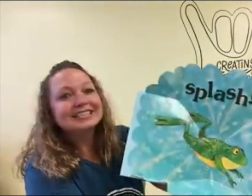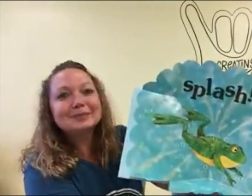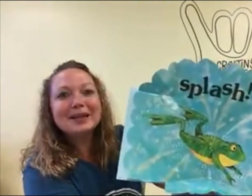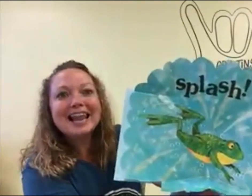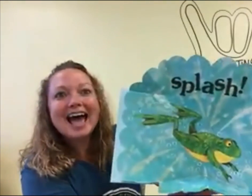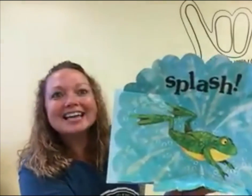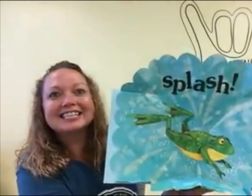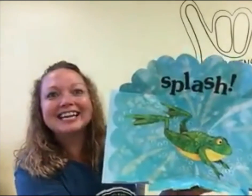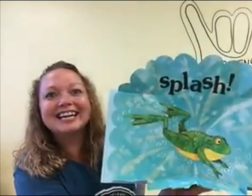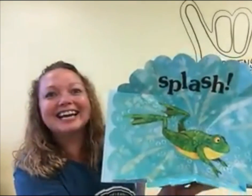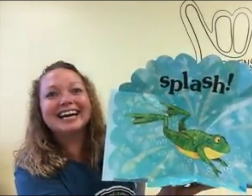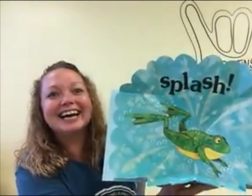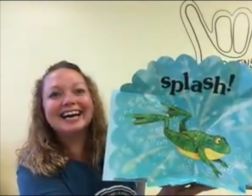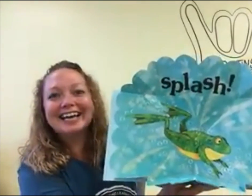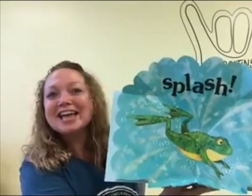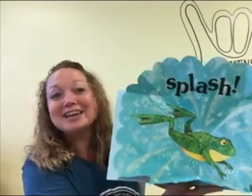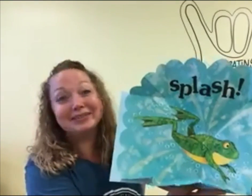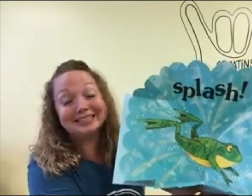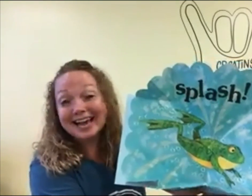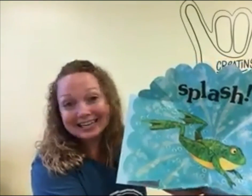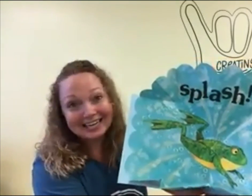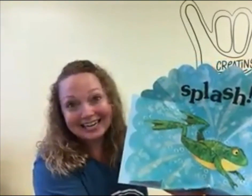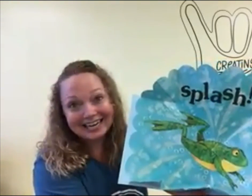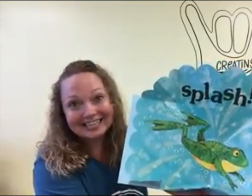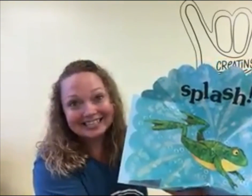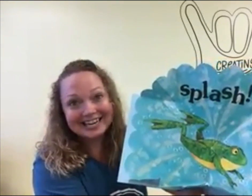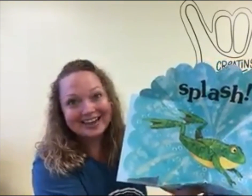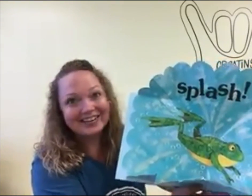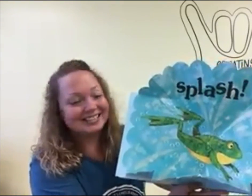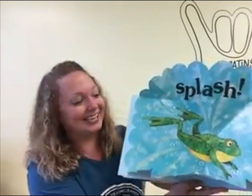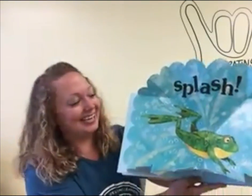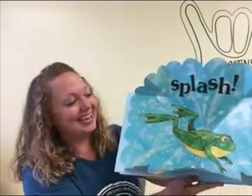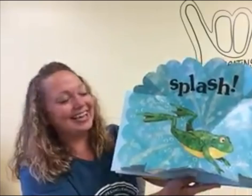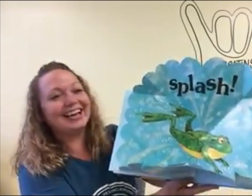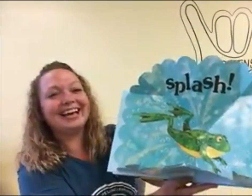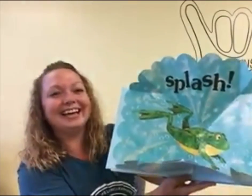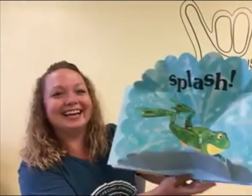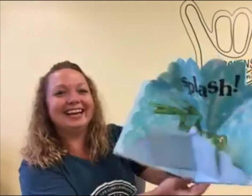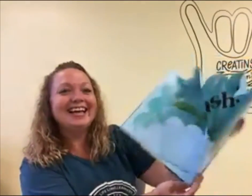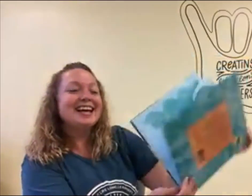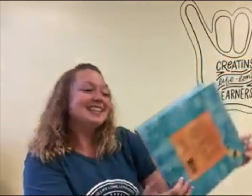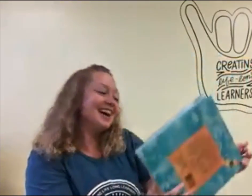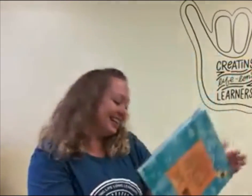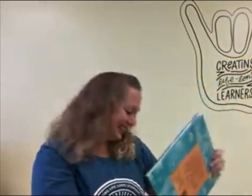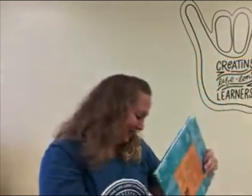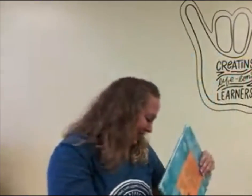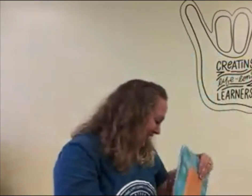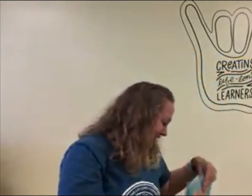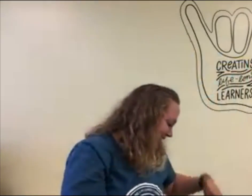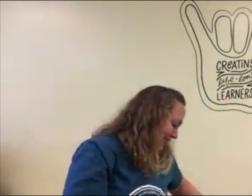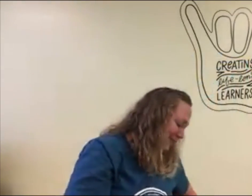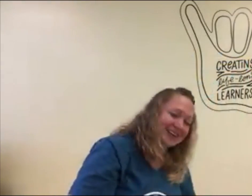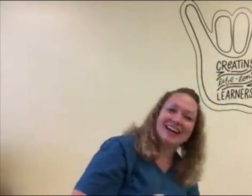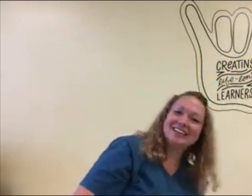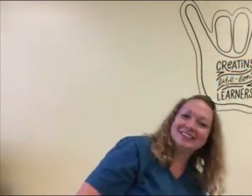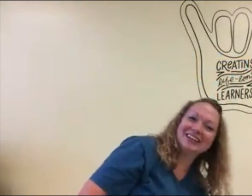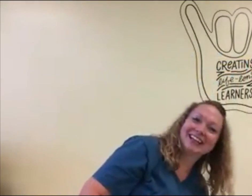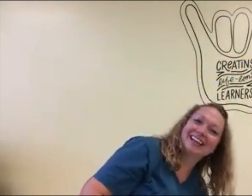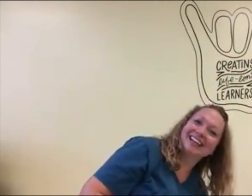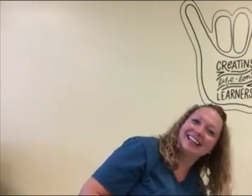splash. He was not gonna get eaten today, was he? That is a fun little book. I do like that book a lot and I